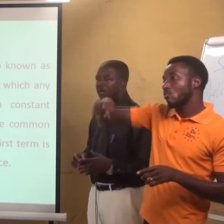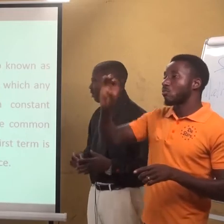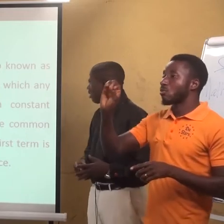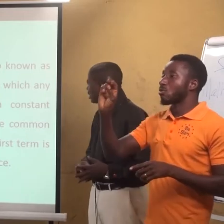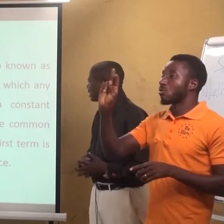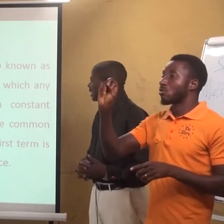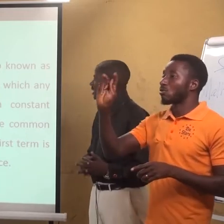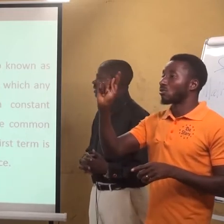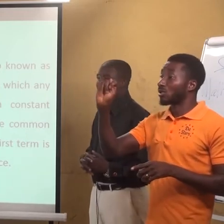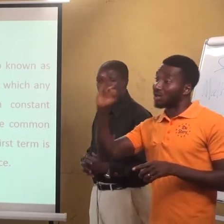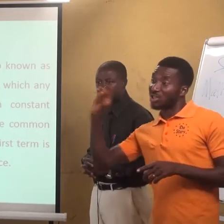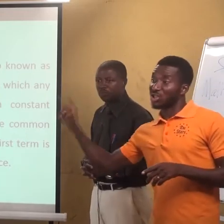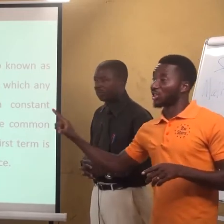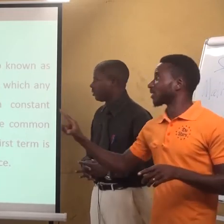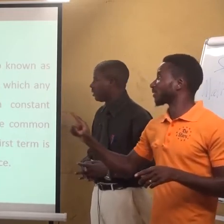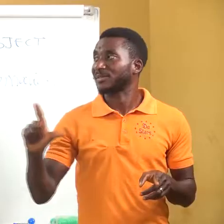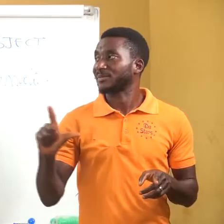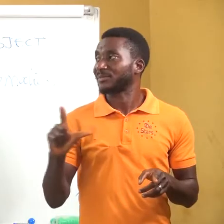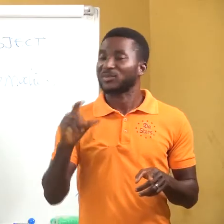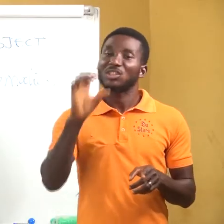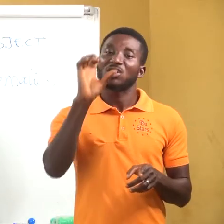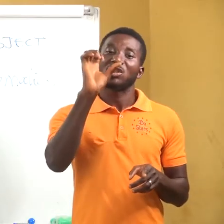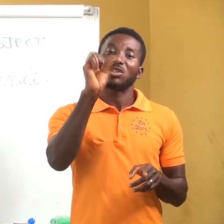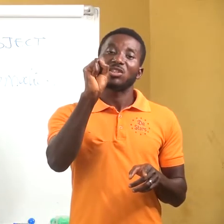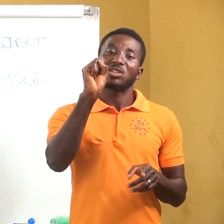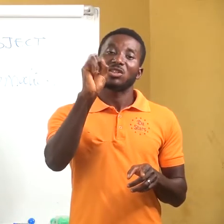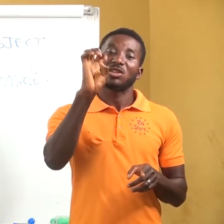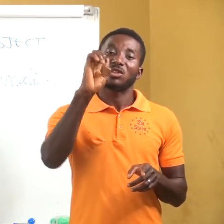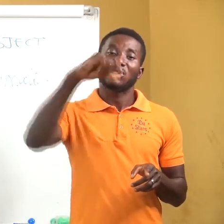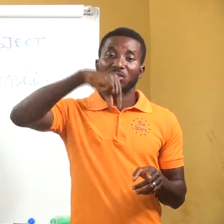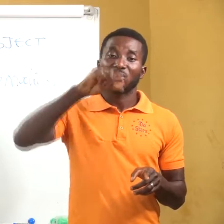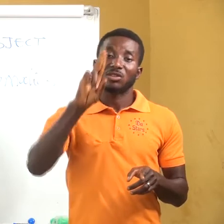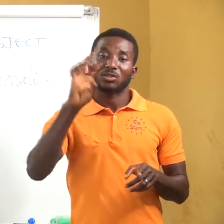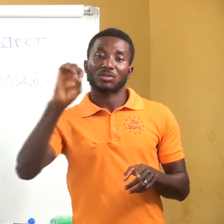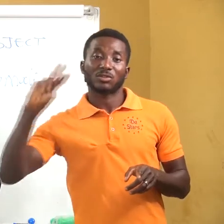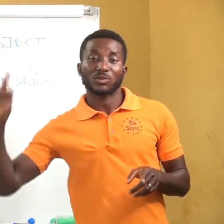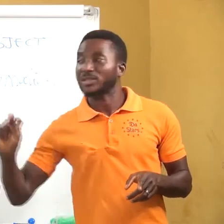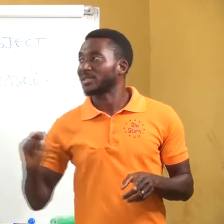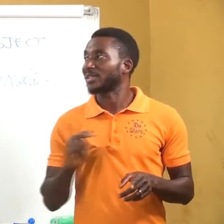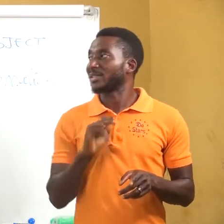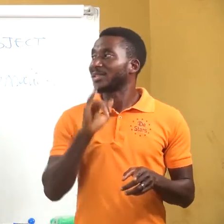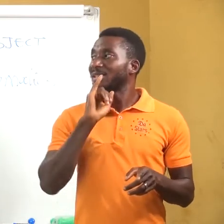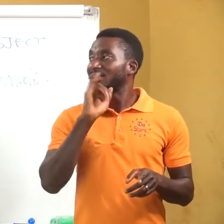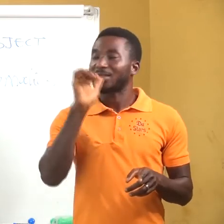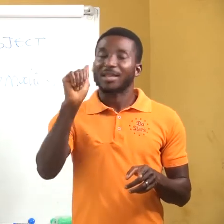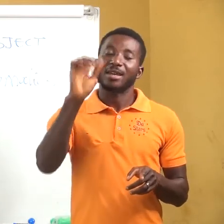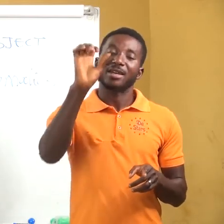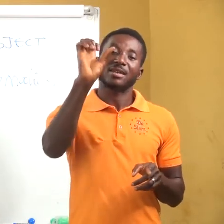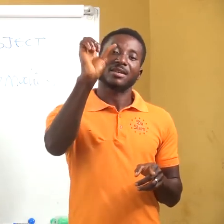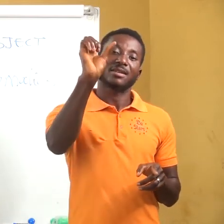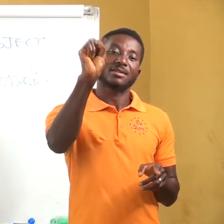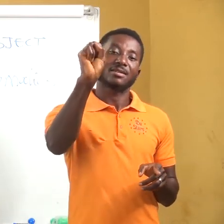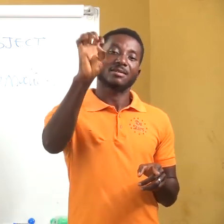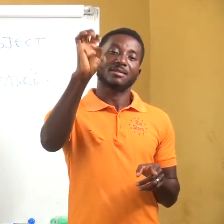by a constant multiple called the common ratio. The common ratio